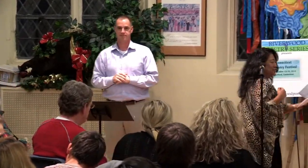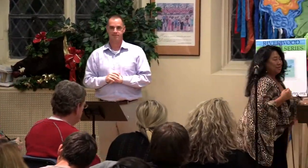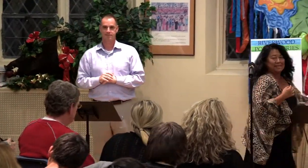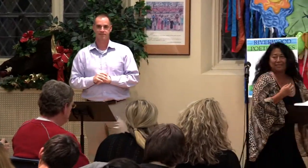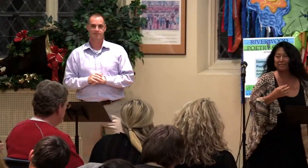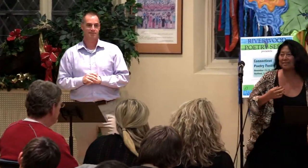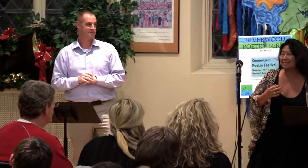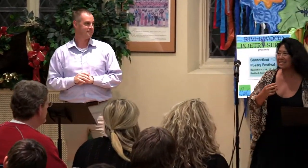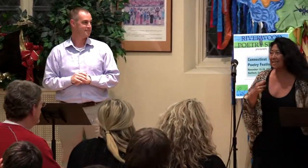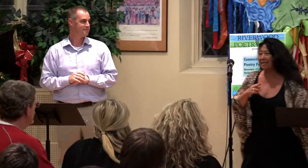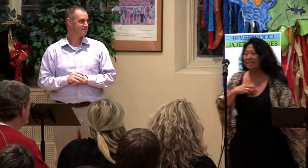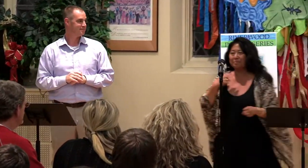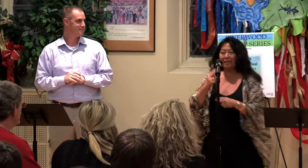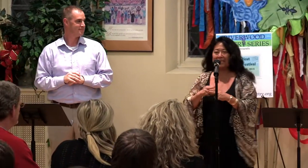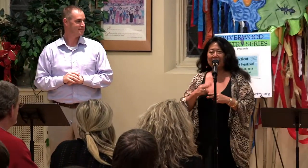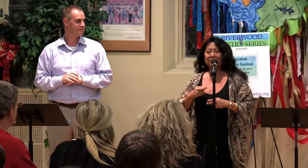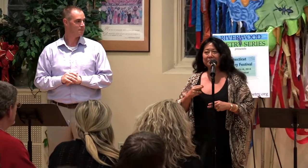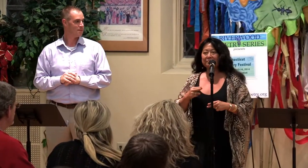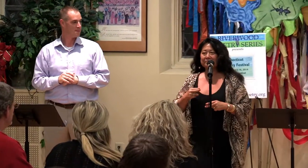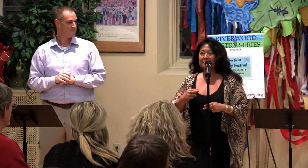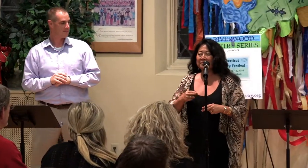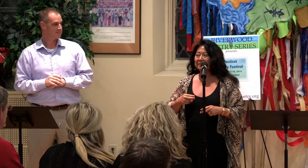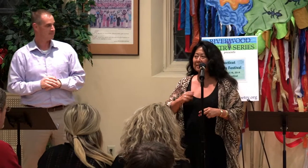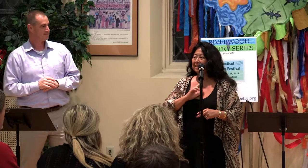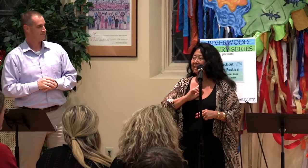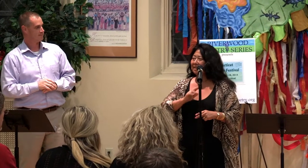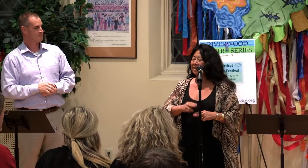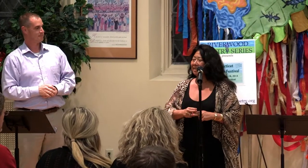I used to know how to do this. My name